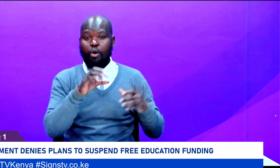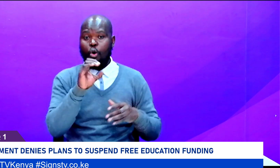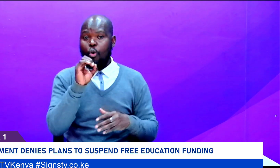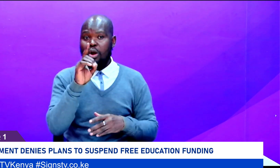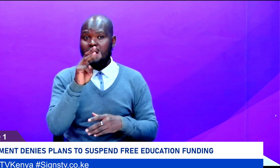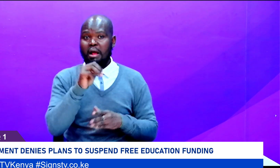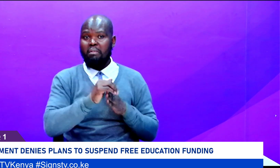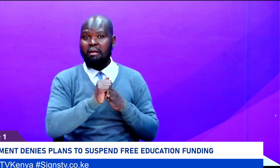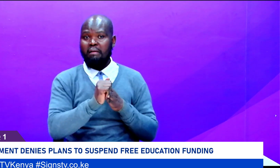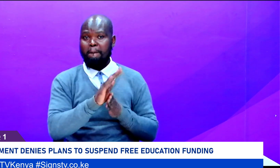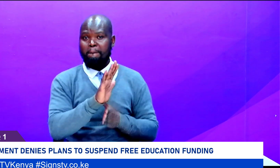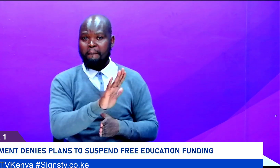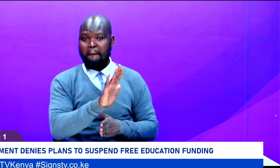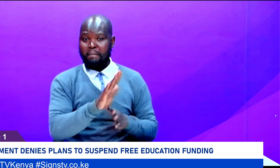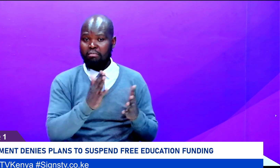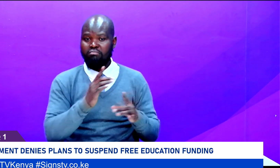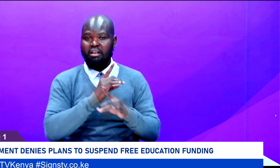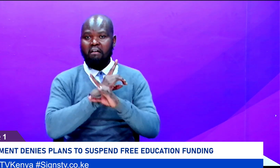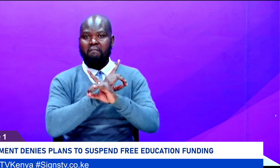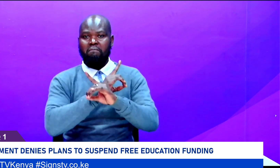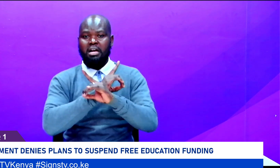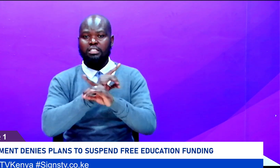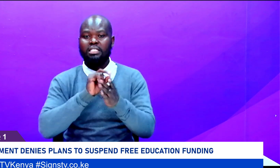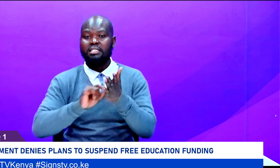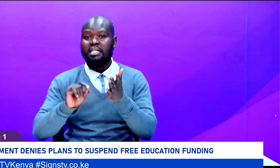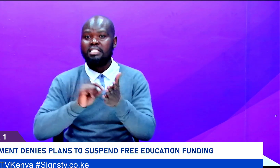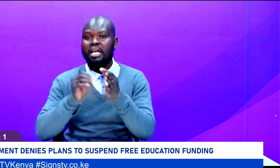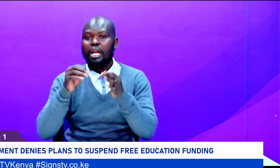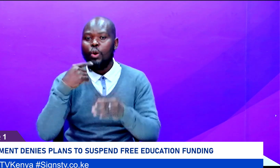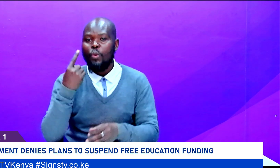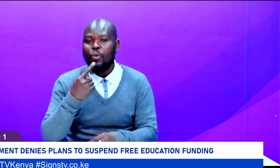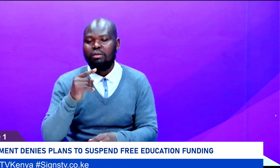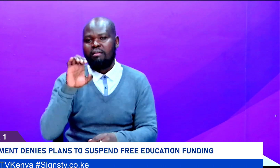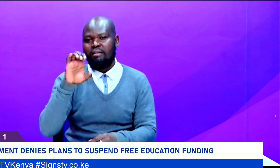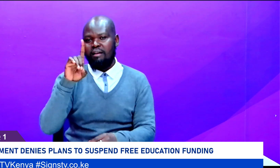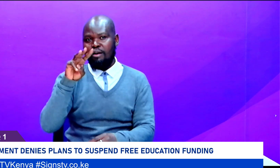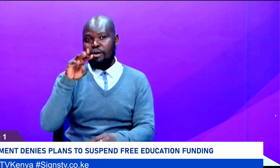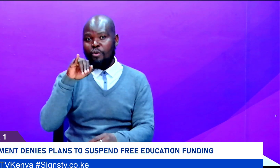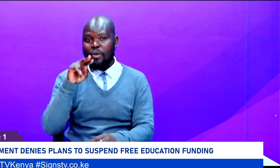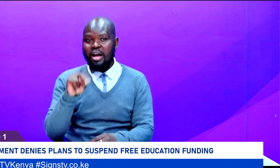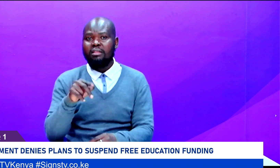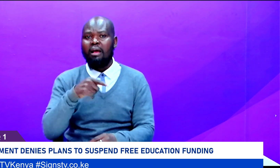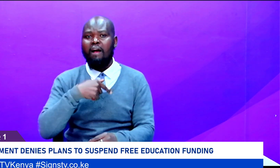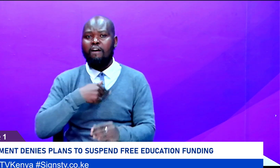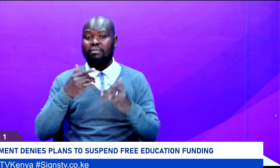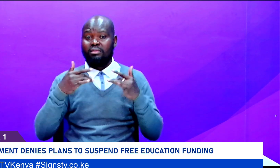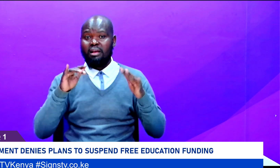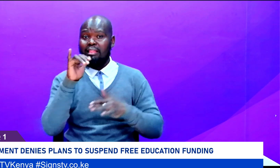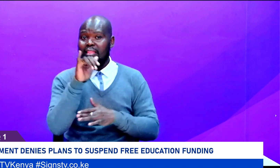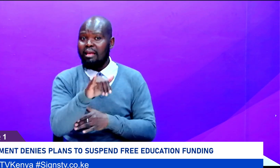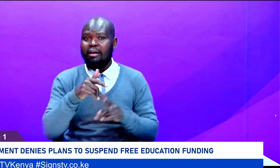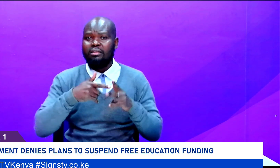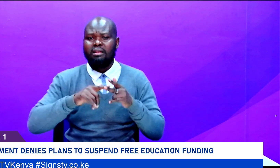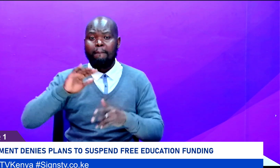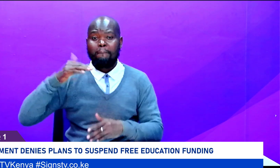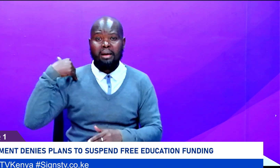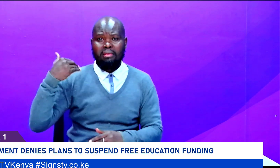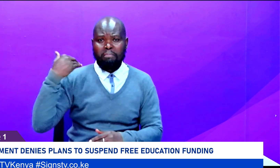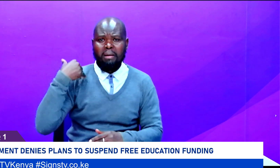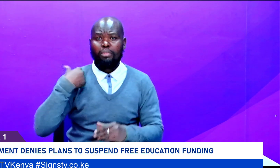And on to our next news. ODM party leader Raila Odinga has defended Secretary General Edwin Sifuna,